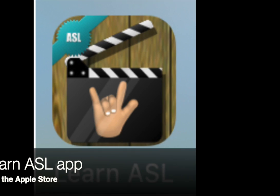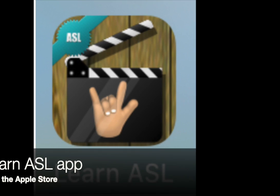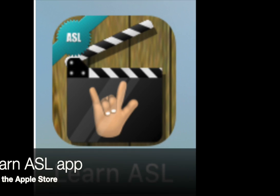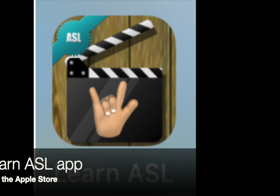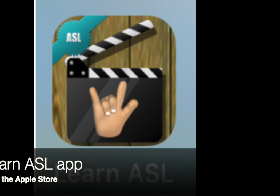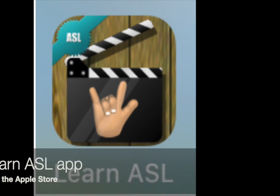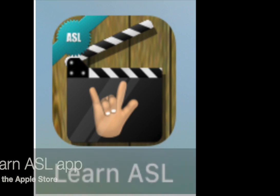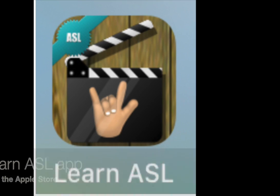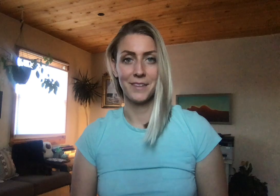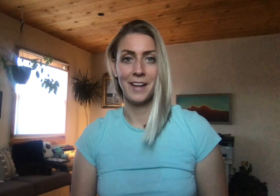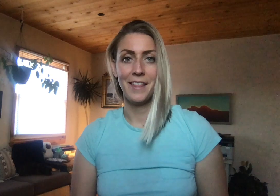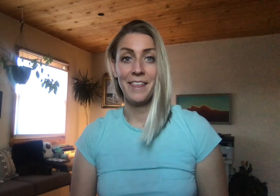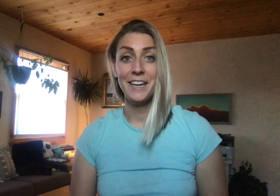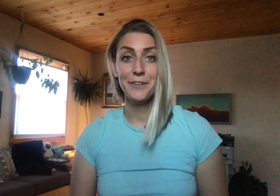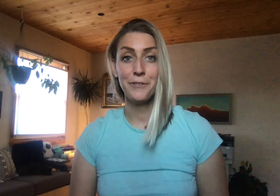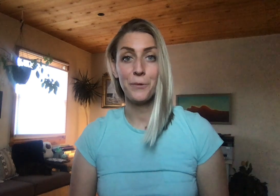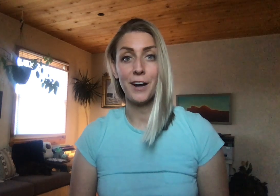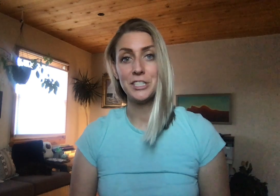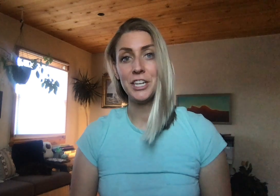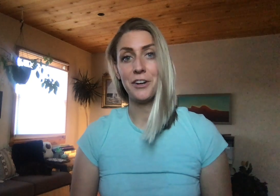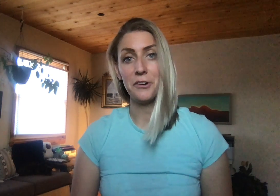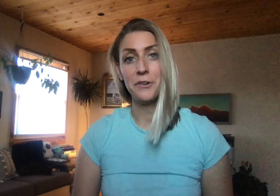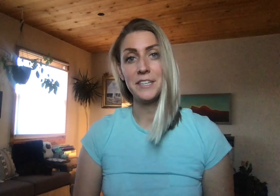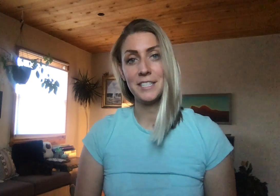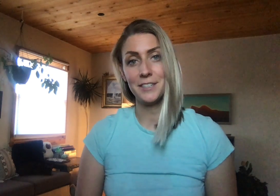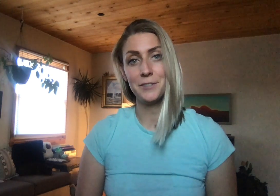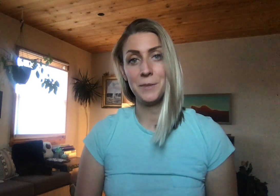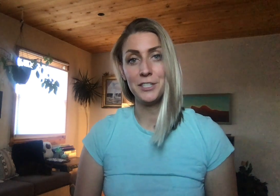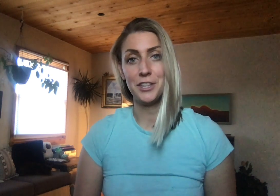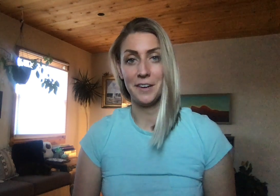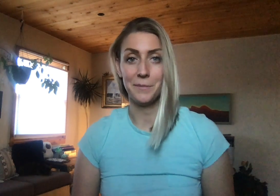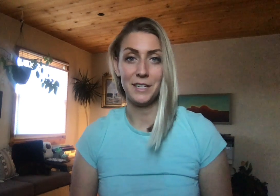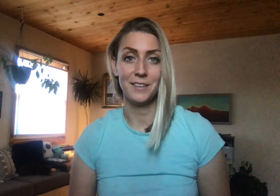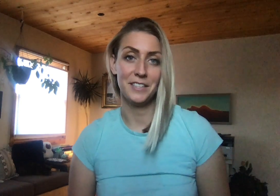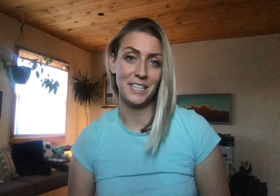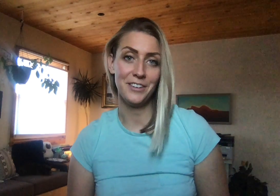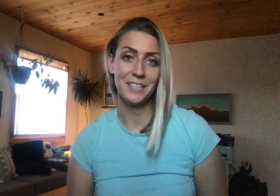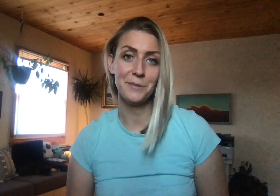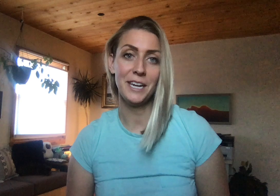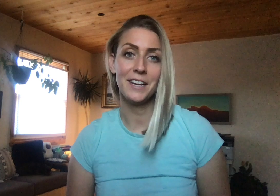Thank you for watching Coco and Teal Speech Therapy. See you next week.